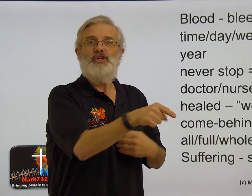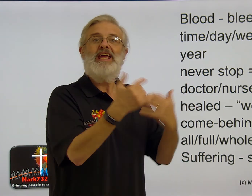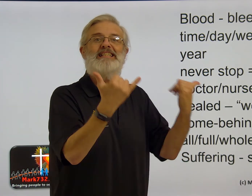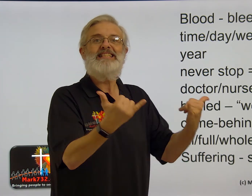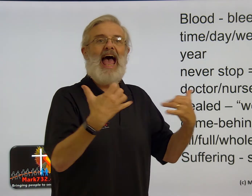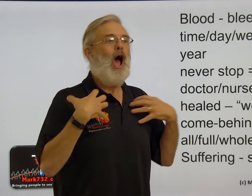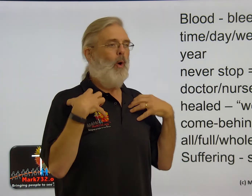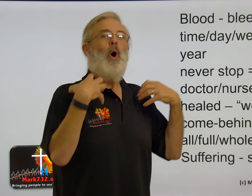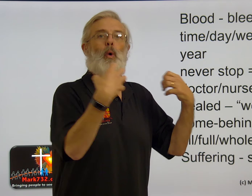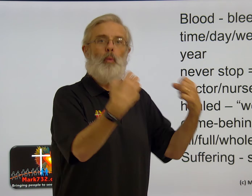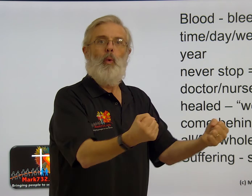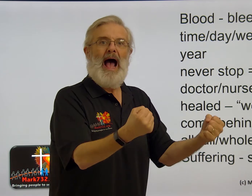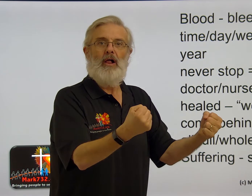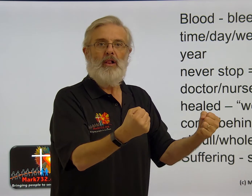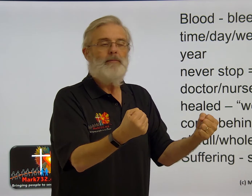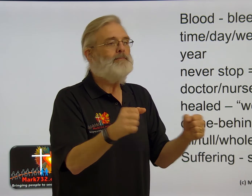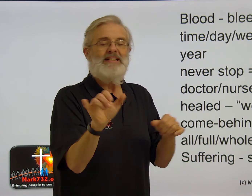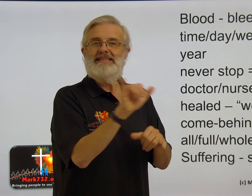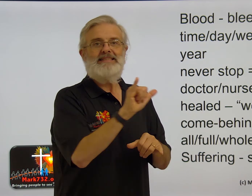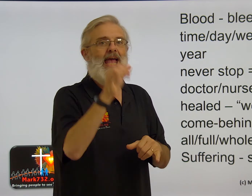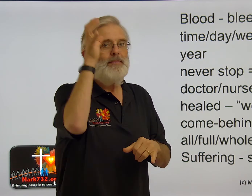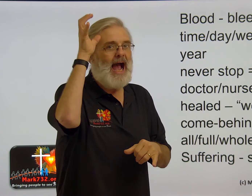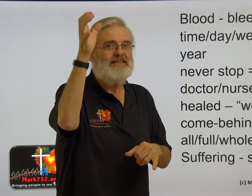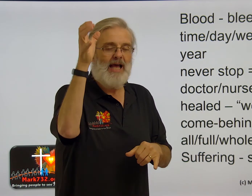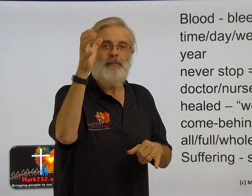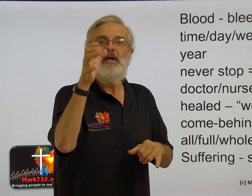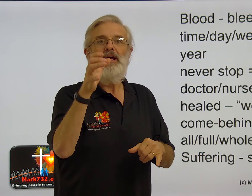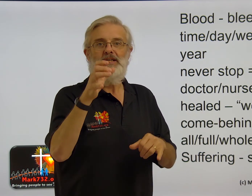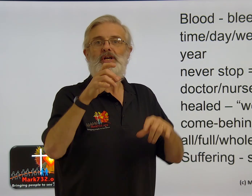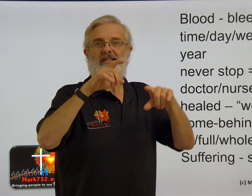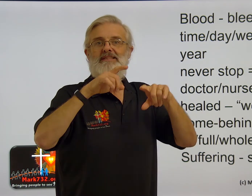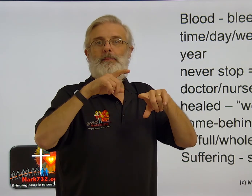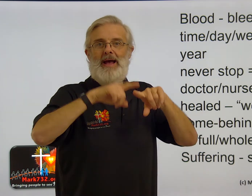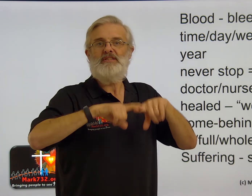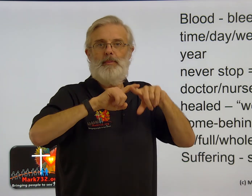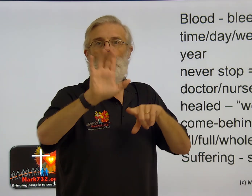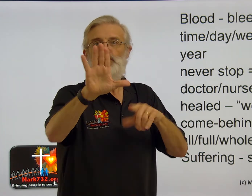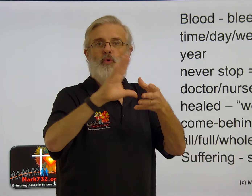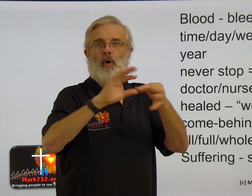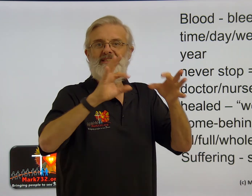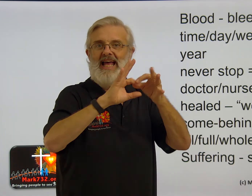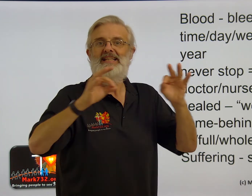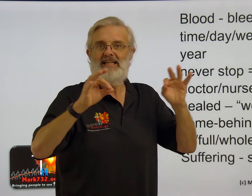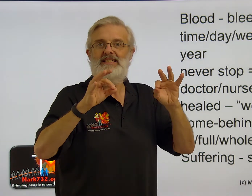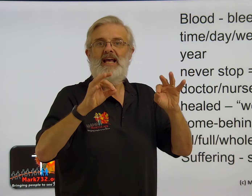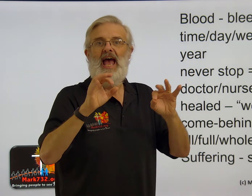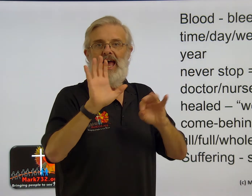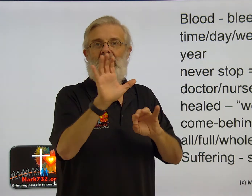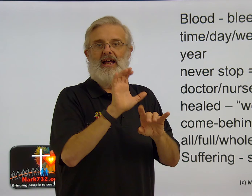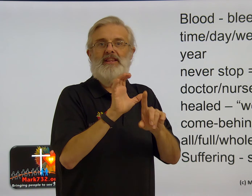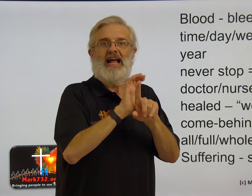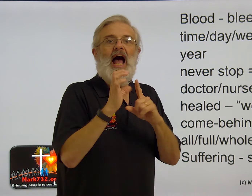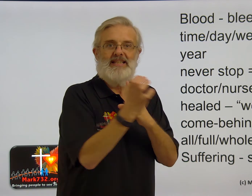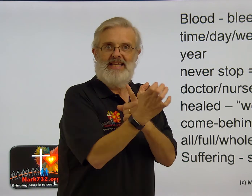is now well. Same concept, it just depends upon your sentence and the context that